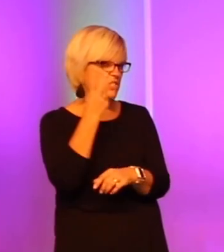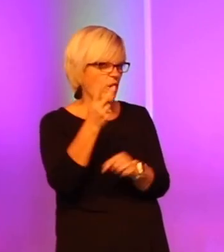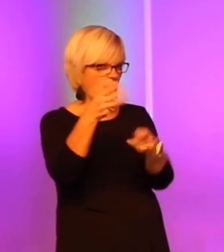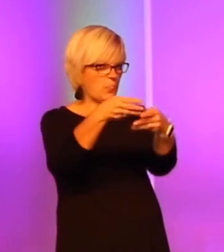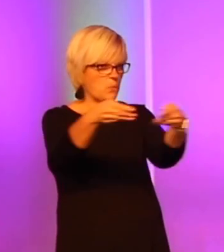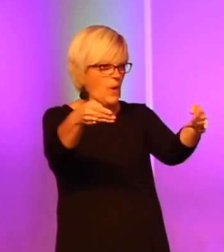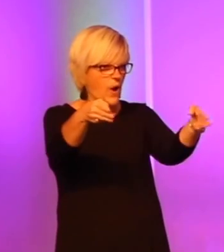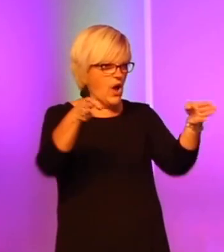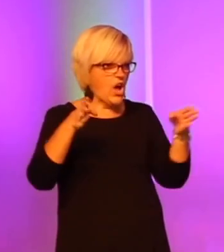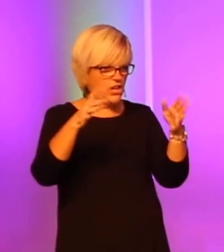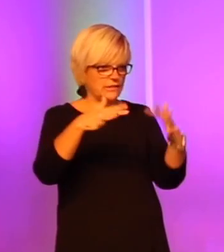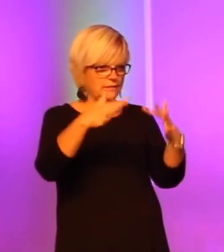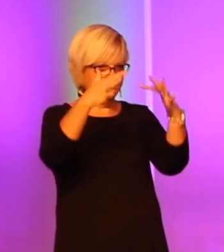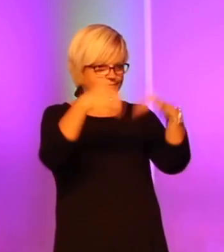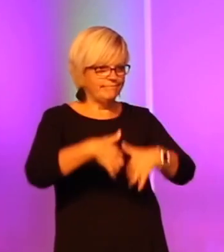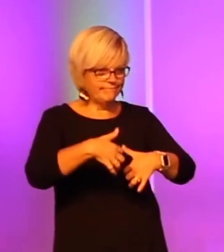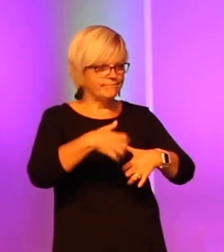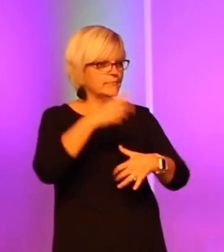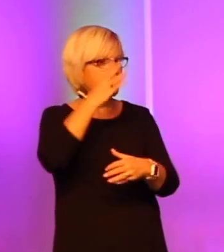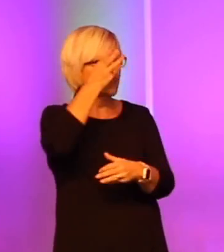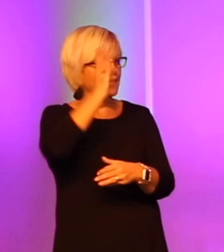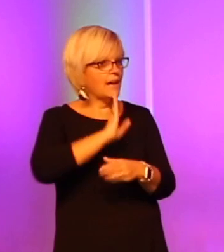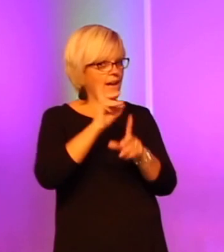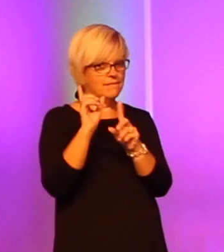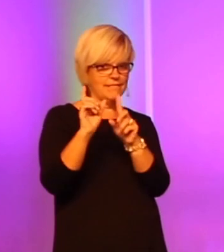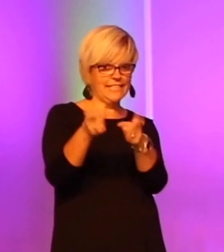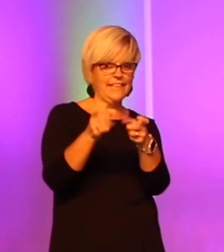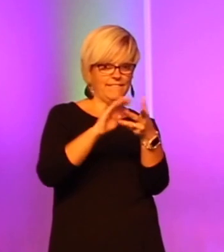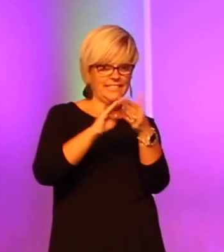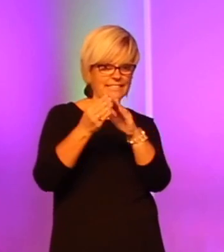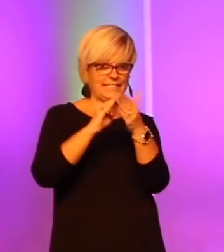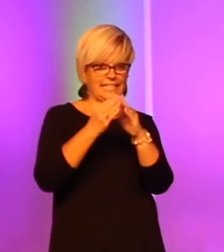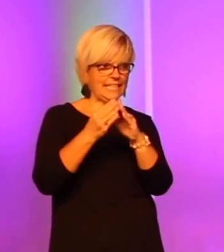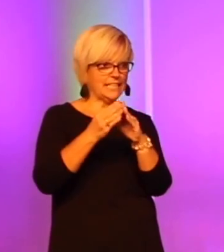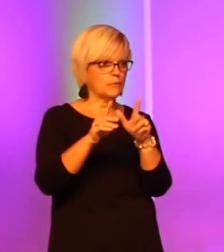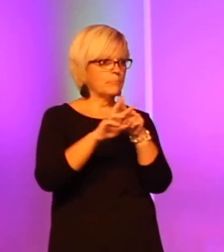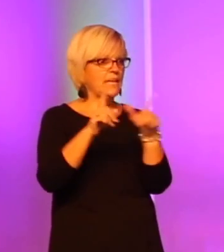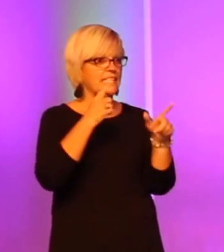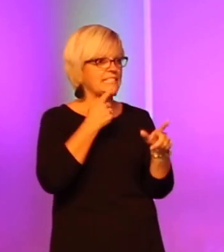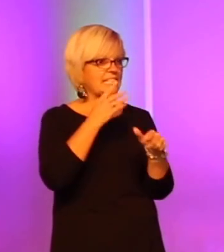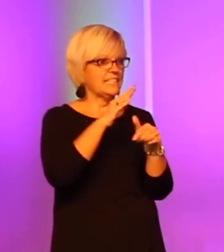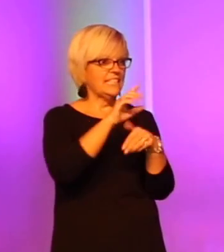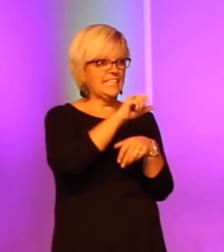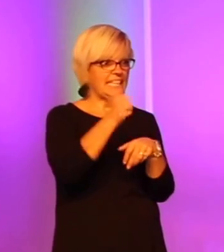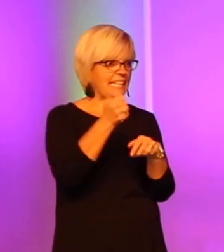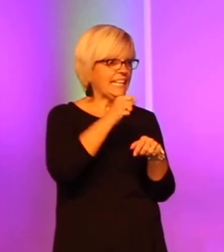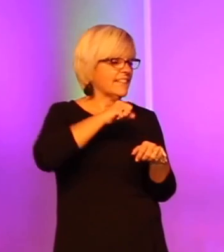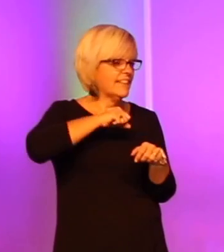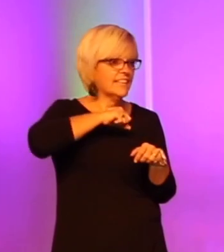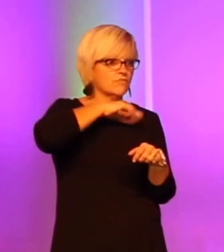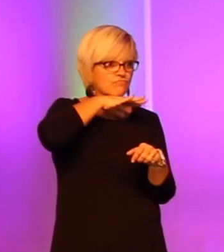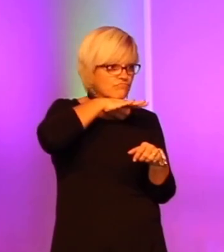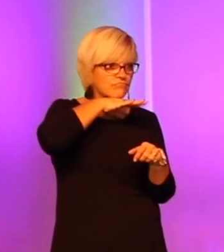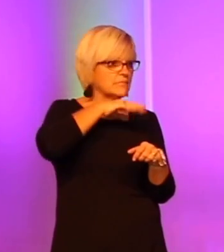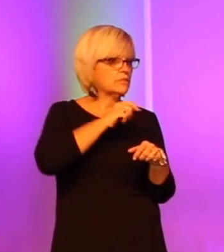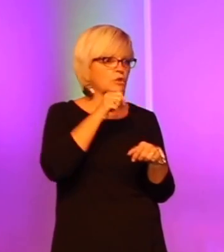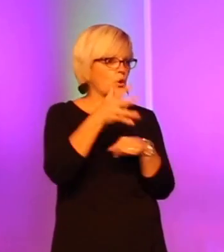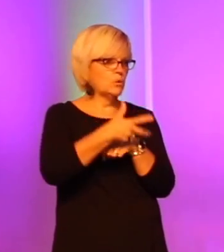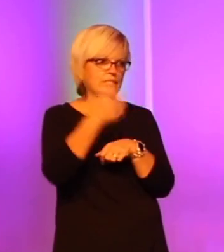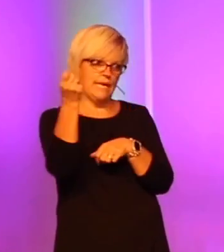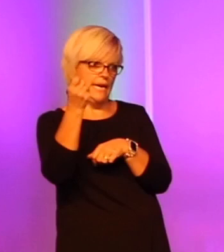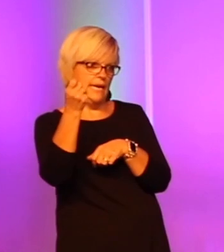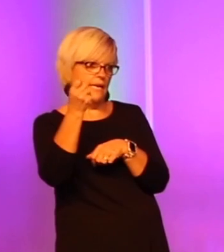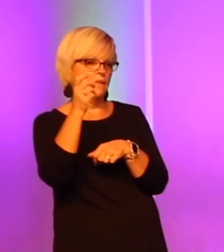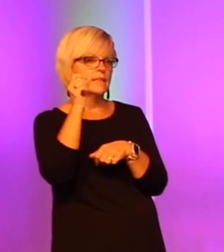city over to them. But he says, don't take any of the spoils for yourselves. Anything that we do take is going